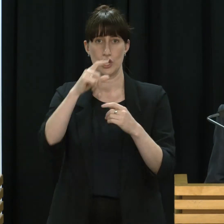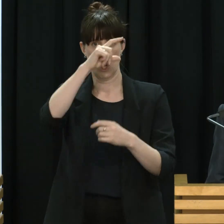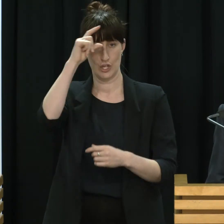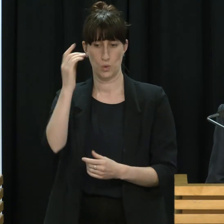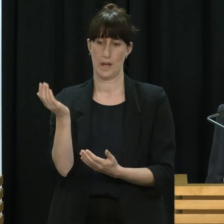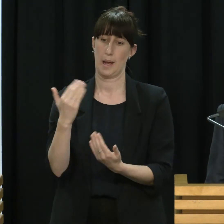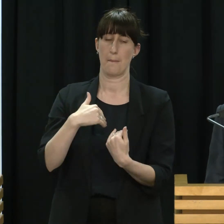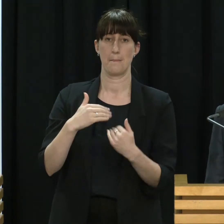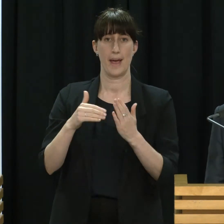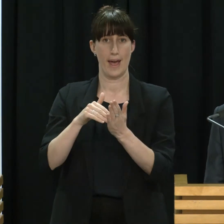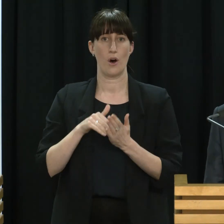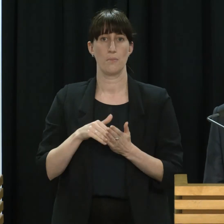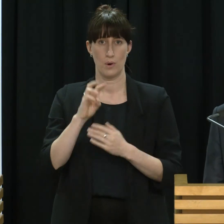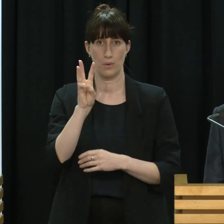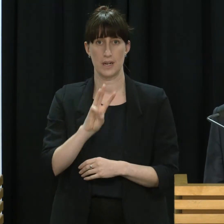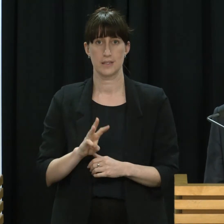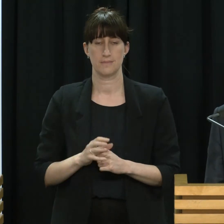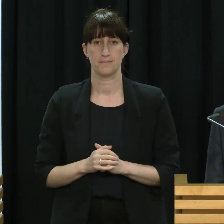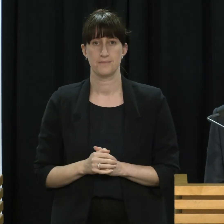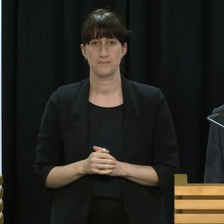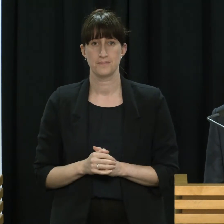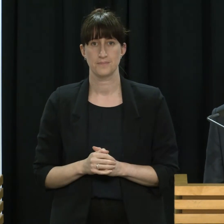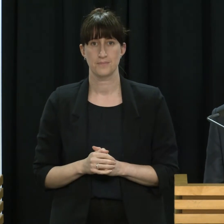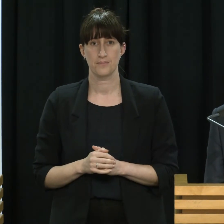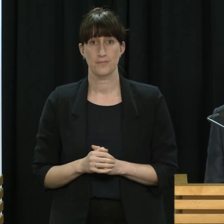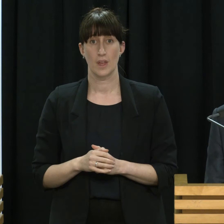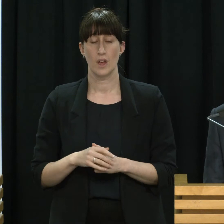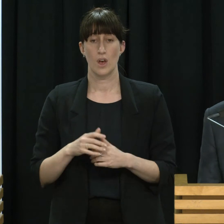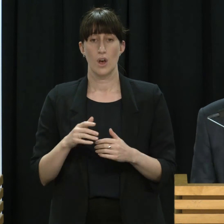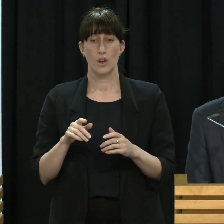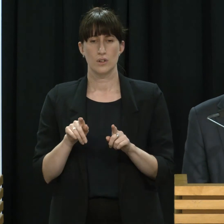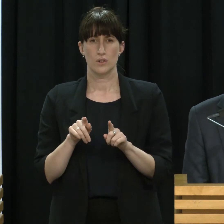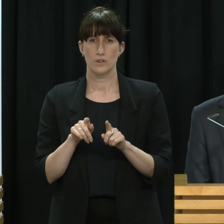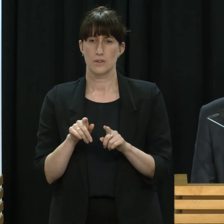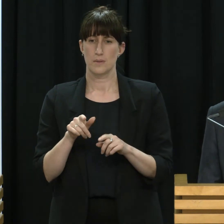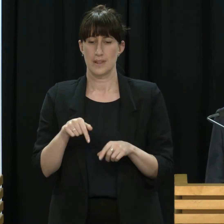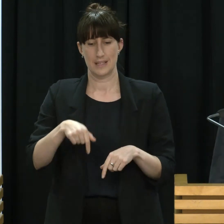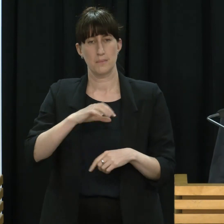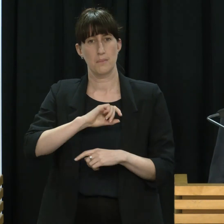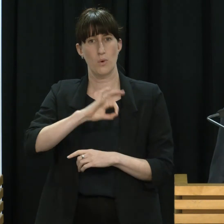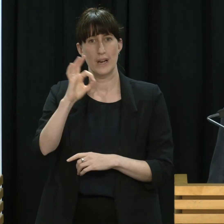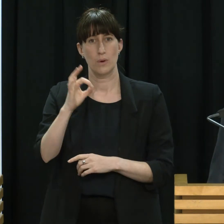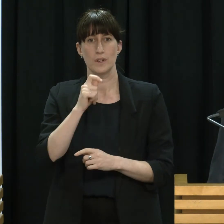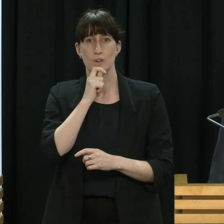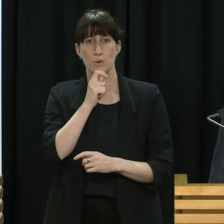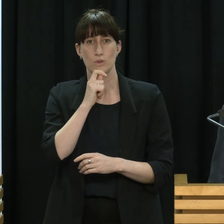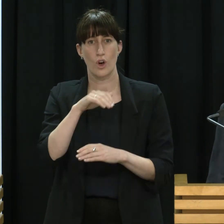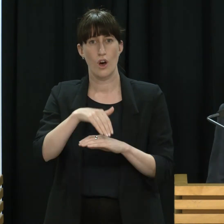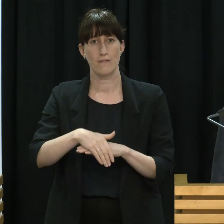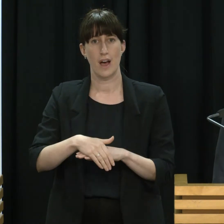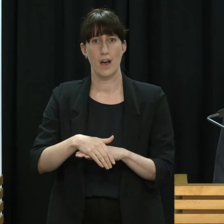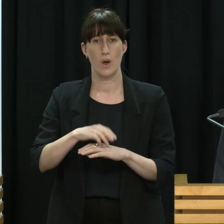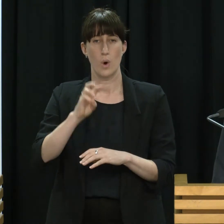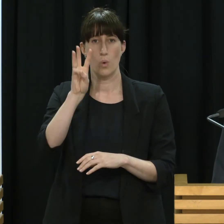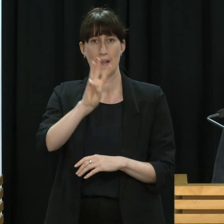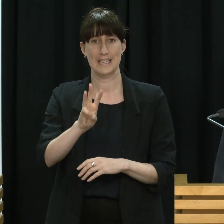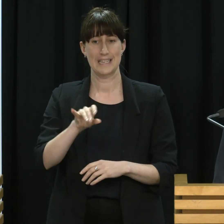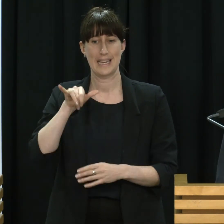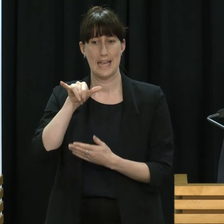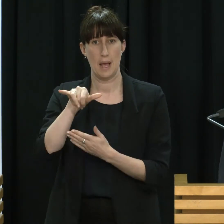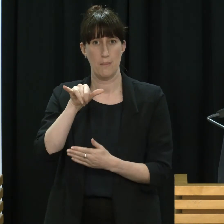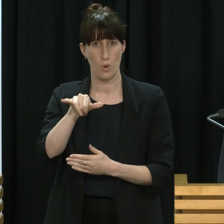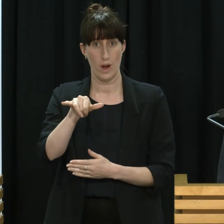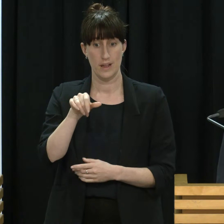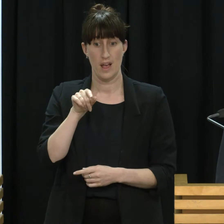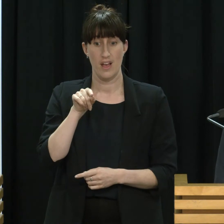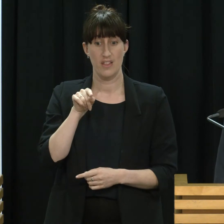morning, there was a slight amendment to a location of interest at Wellington Airport, and our advice is to anyone who visited the gents' toilets on level 1